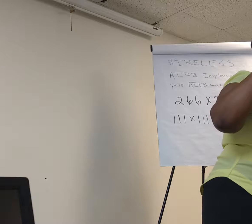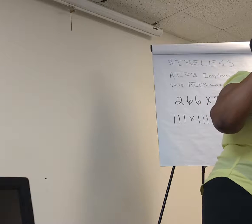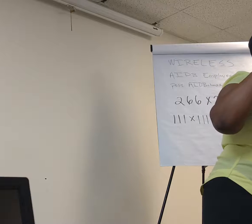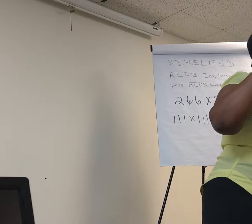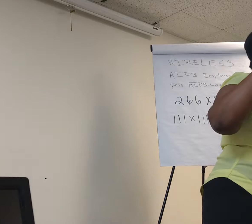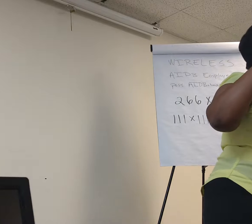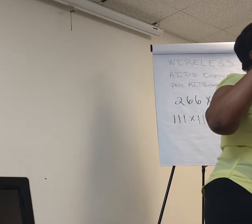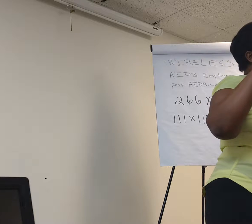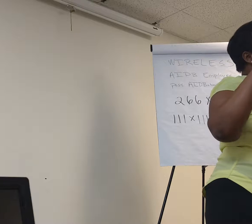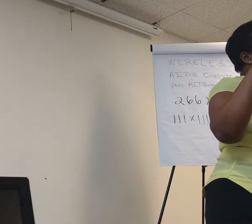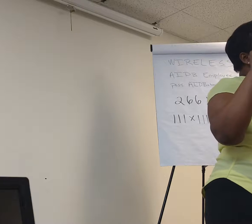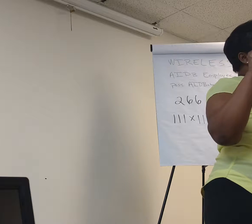QUAT.